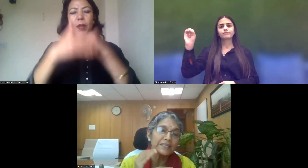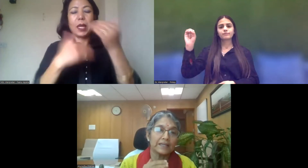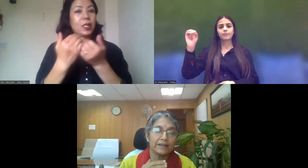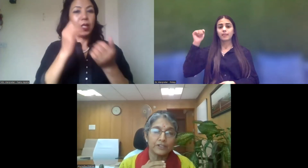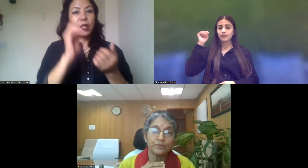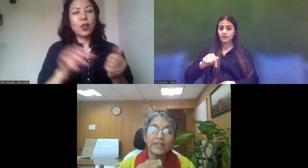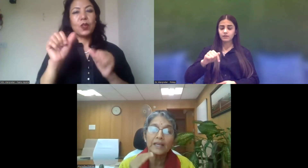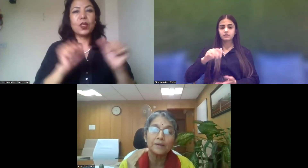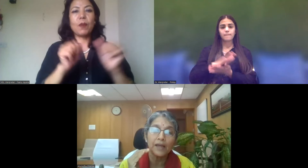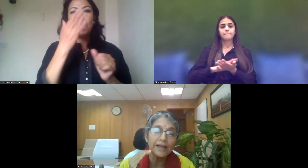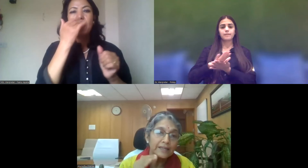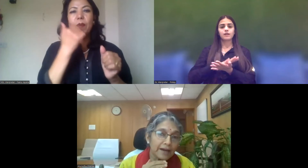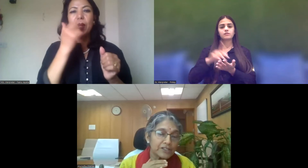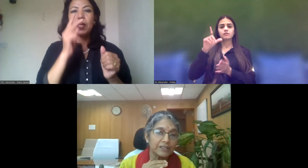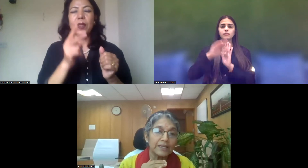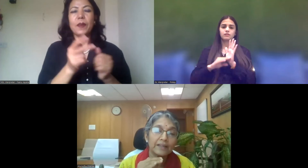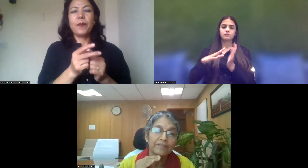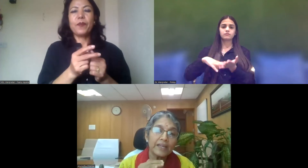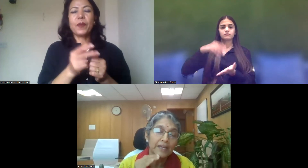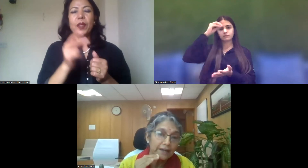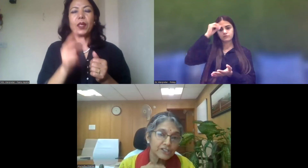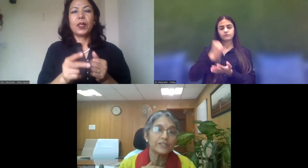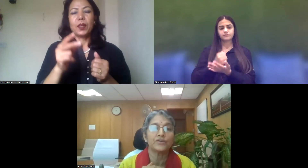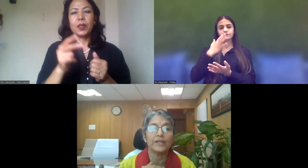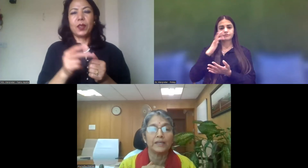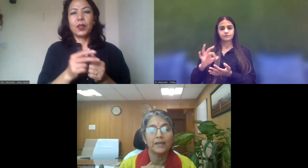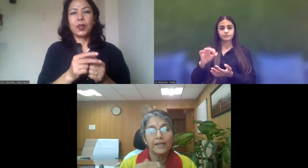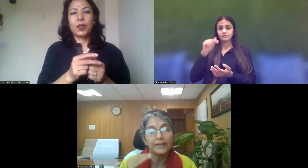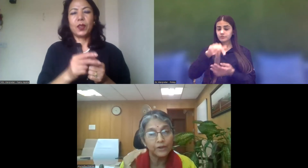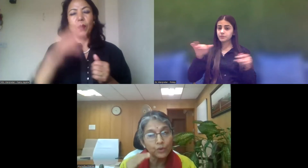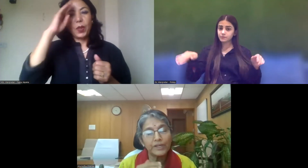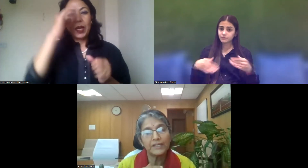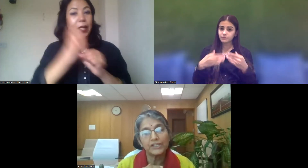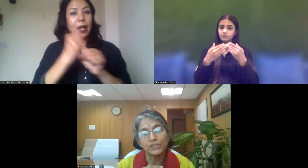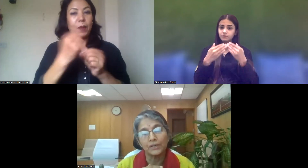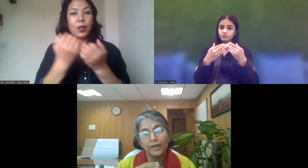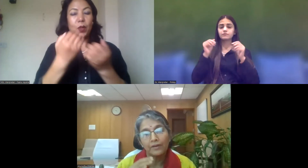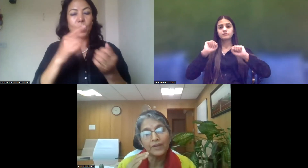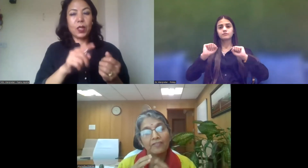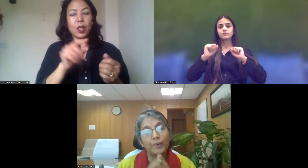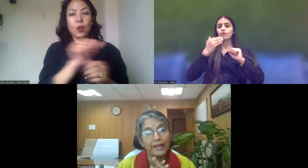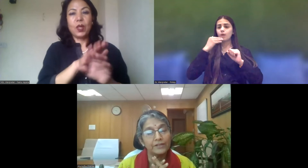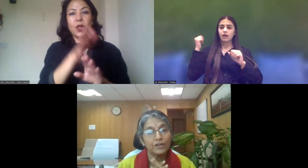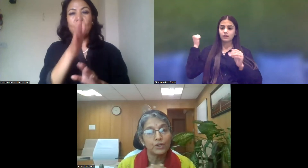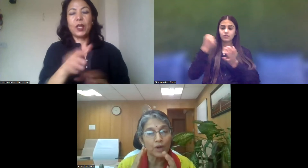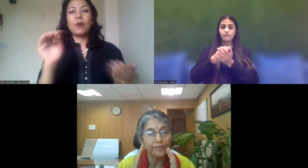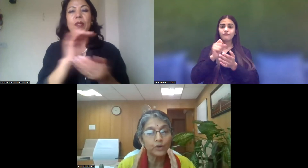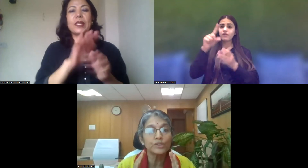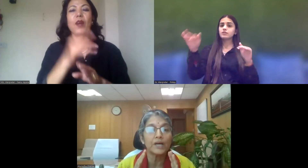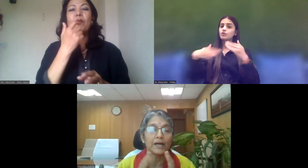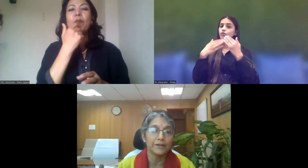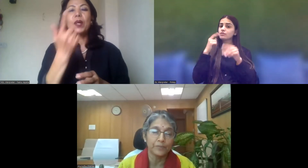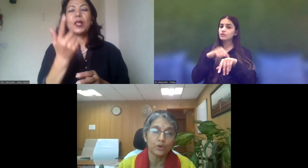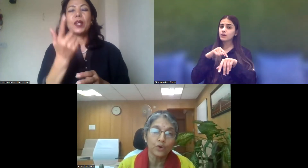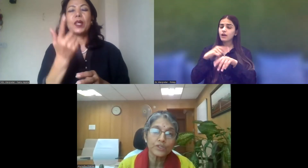the basic level. So when they are inducted, in their very induction training, in their orientation, we have planned to have a